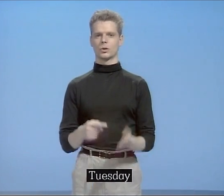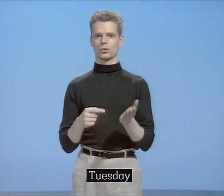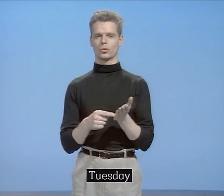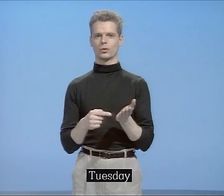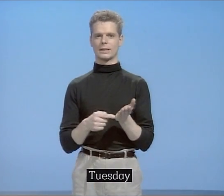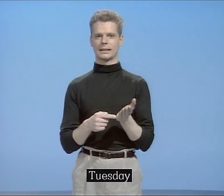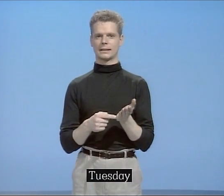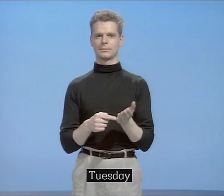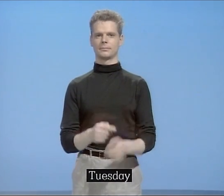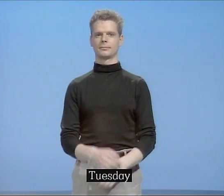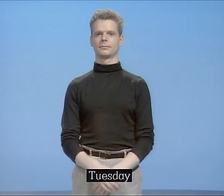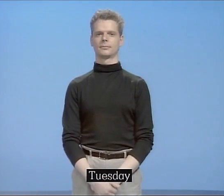Tuesday,